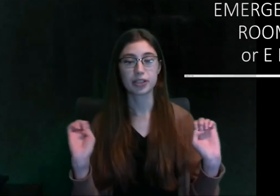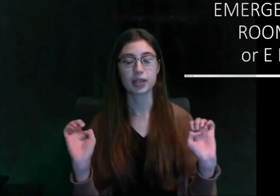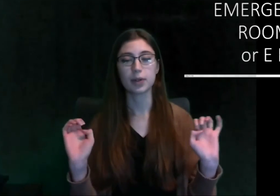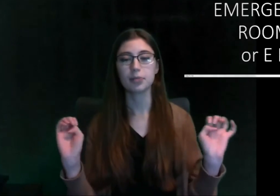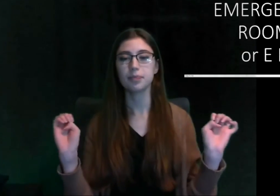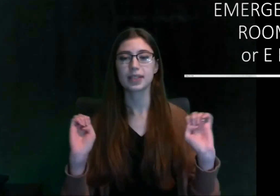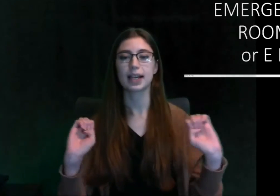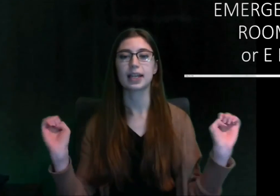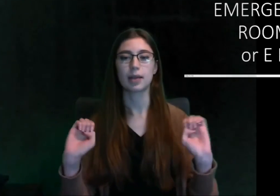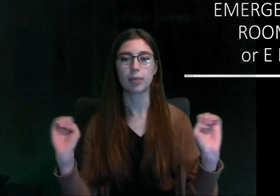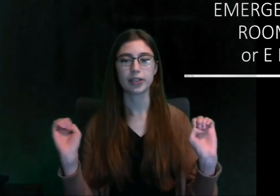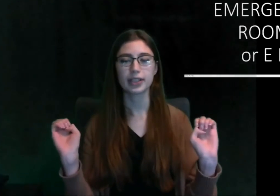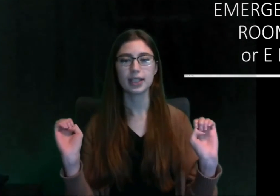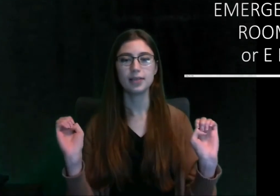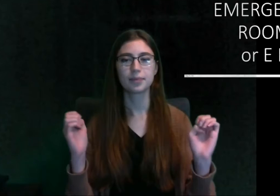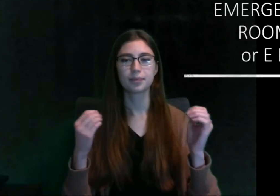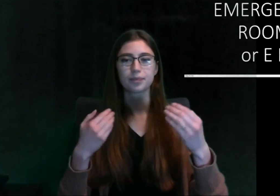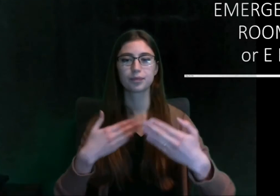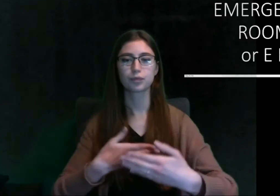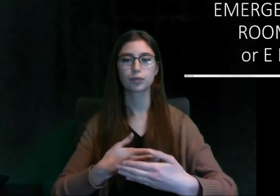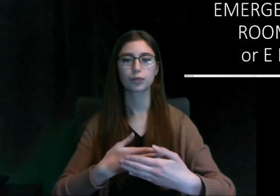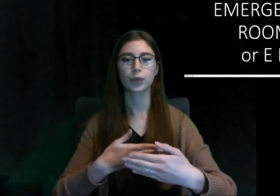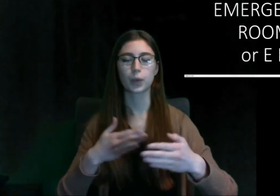room, sign emergency, room,